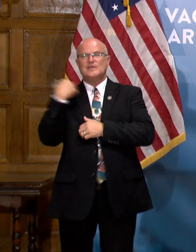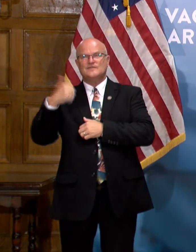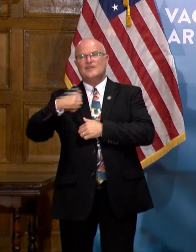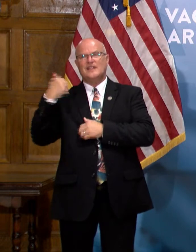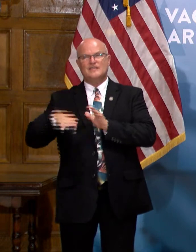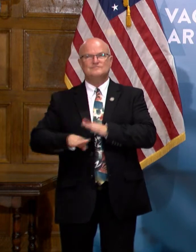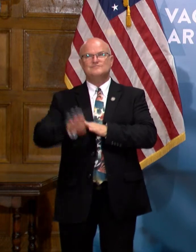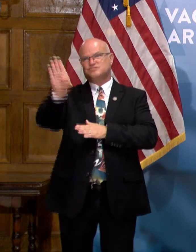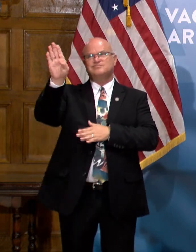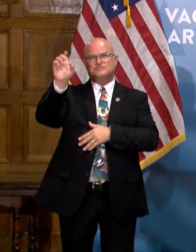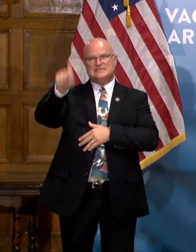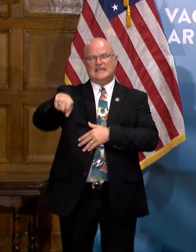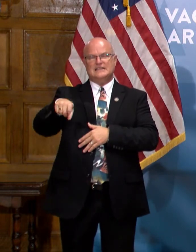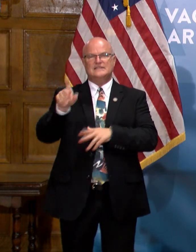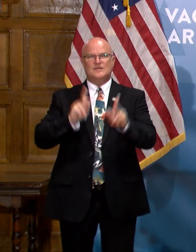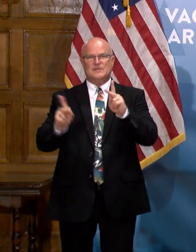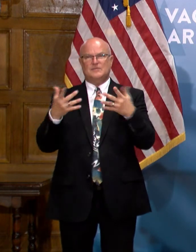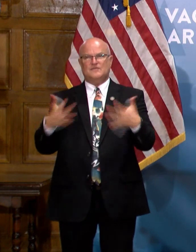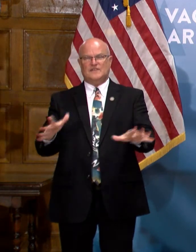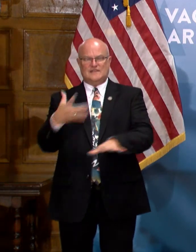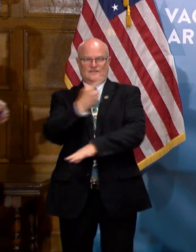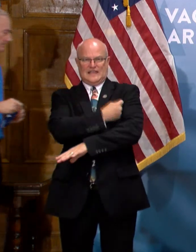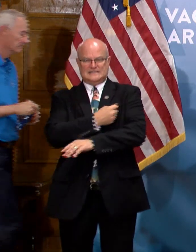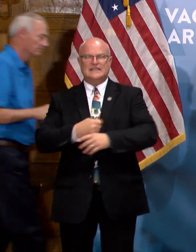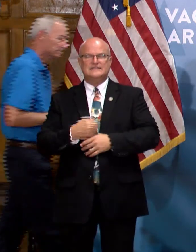surge in the future. Thank you.